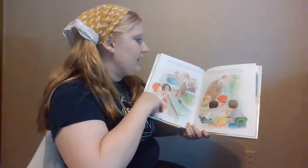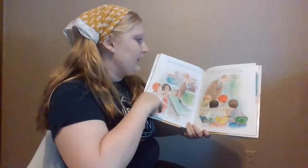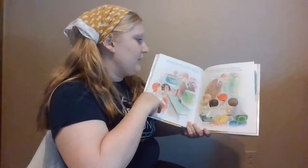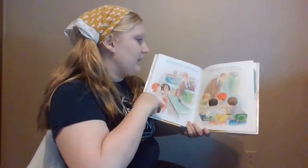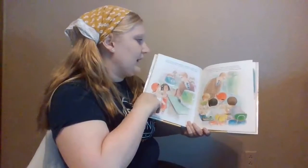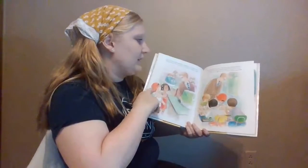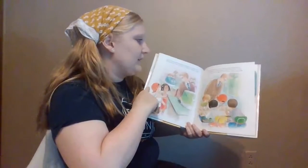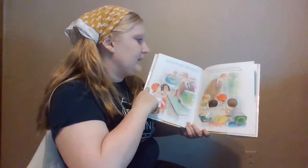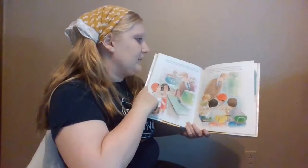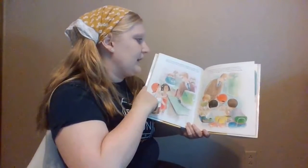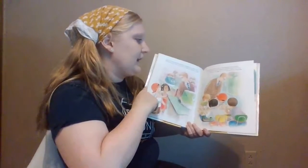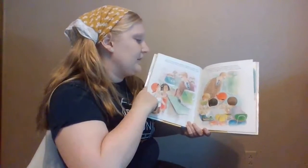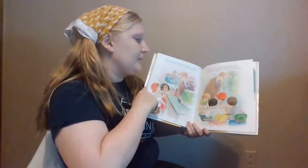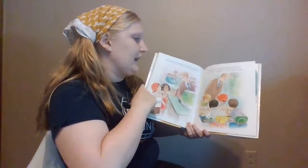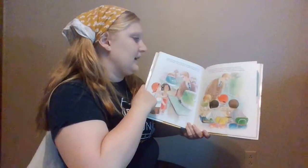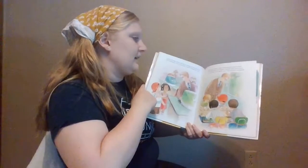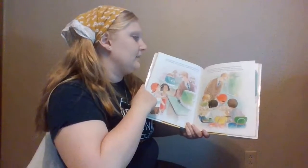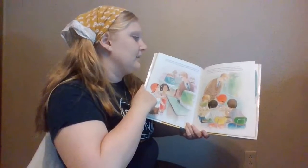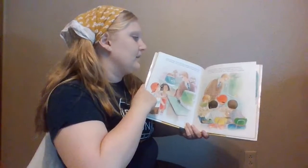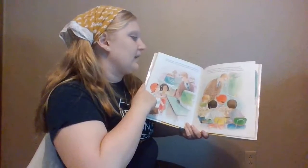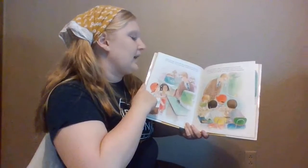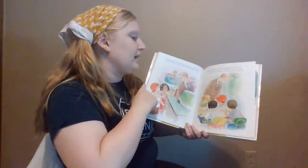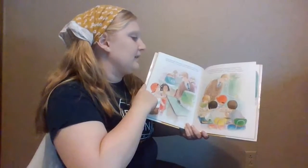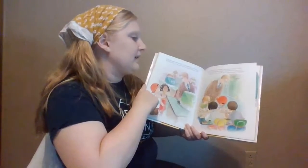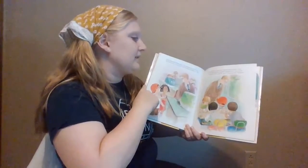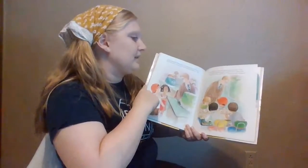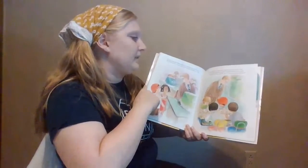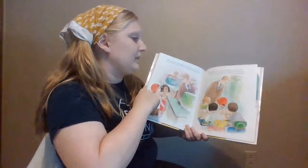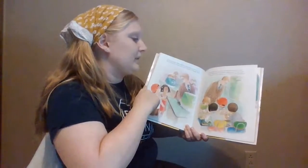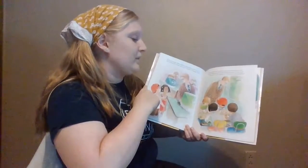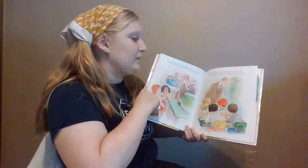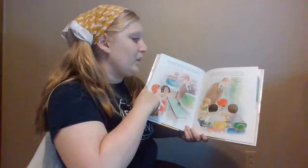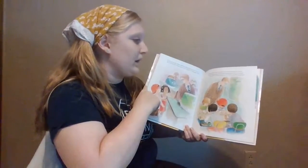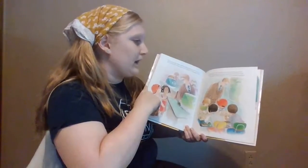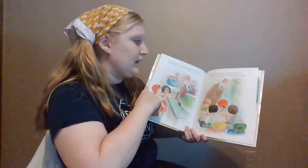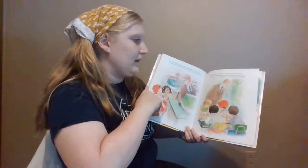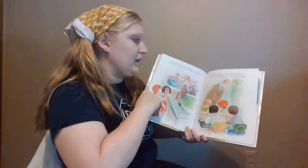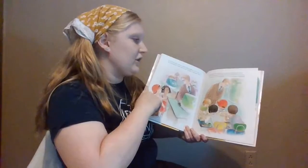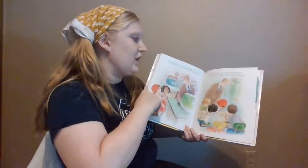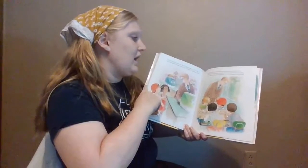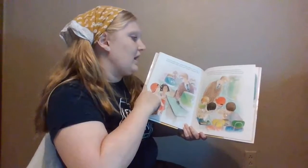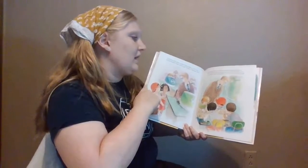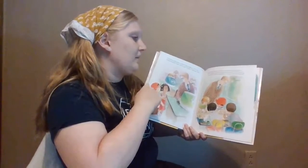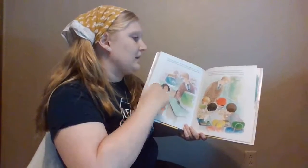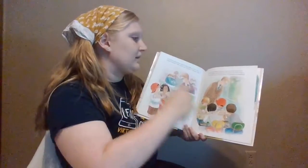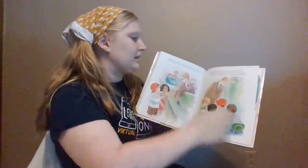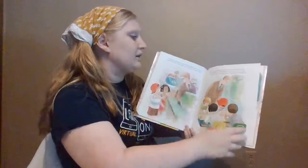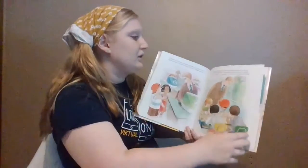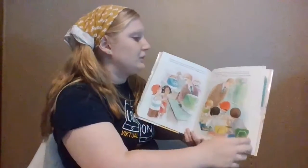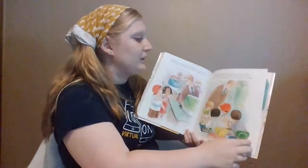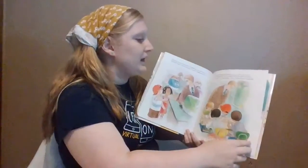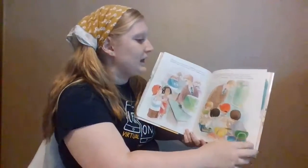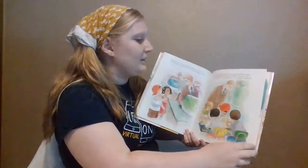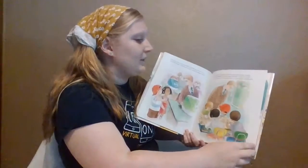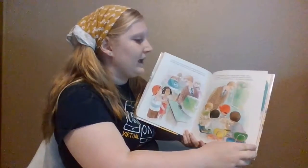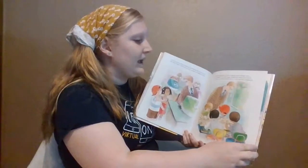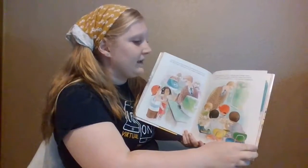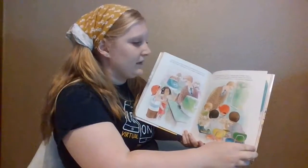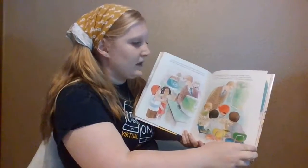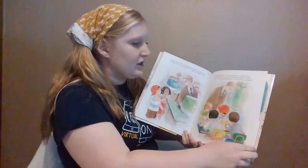Then they practice their reading and writing. Since ASL is different from spoken English, they must learn to read and write English